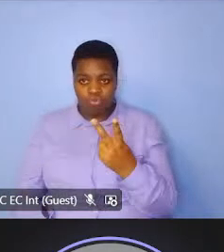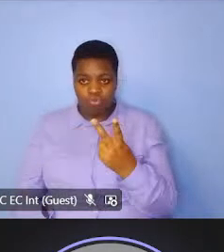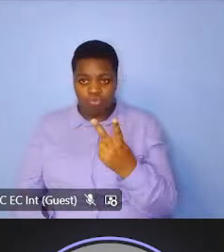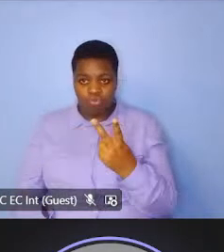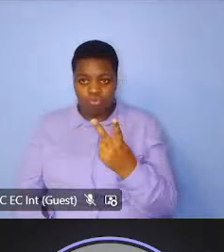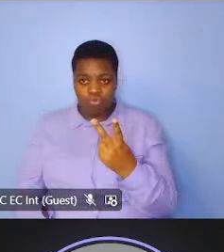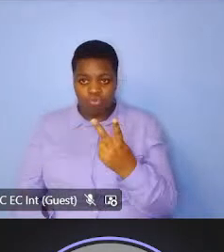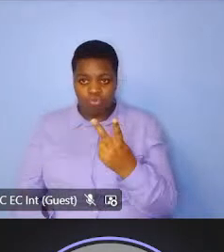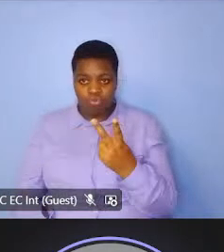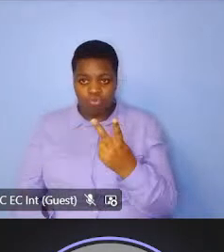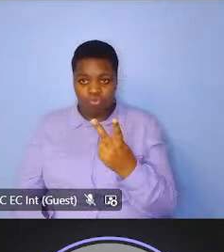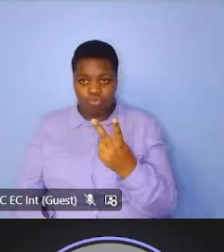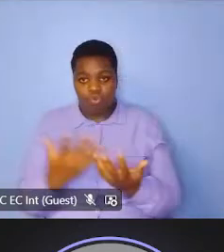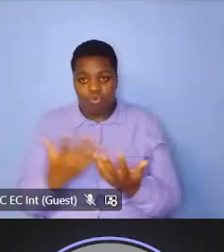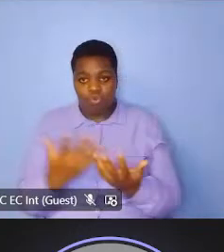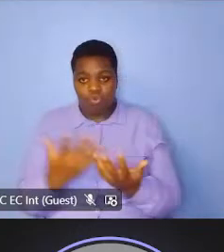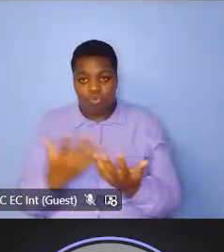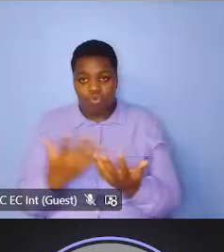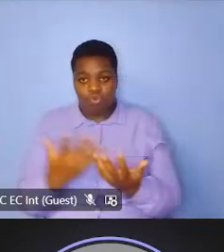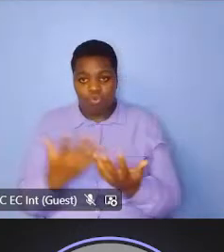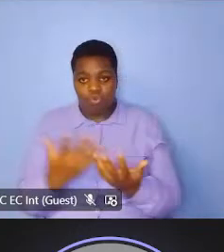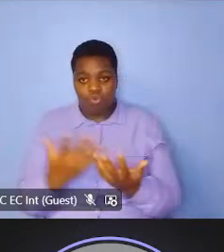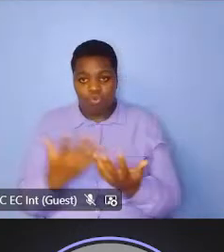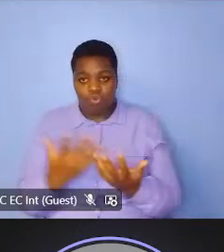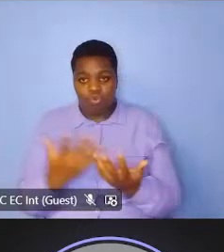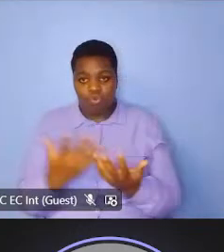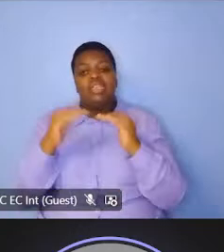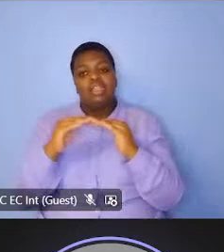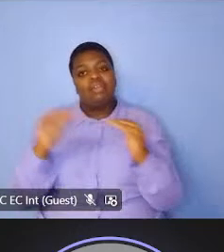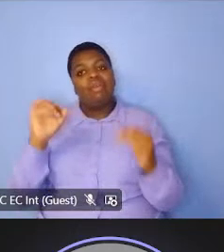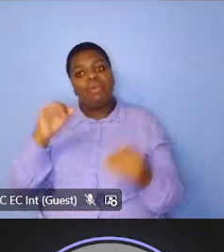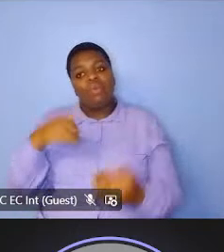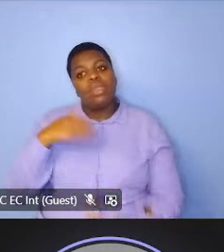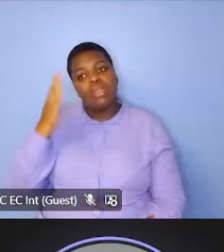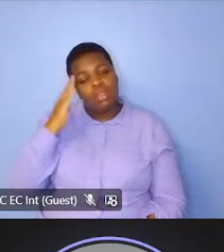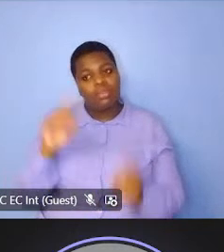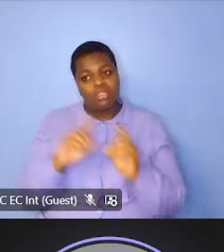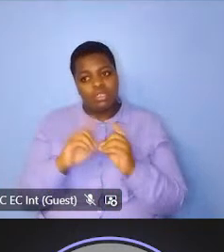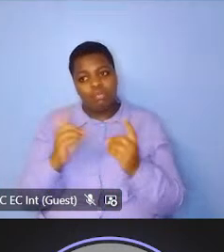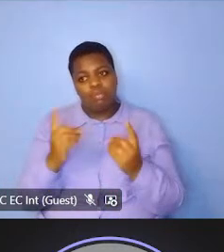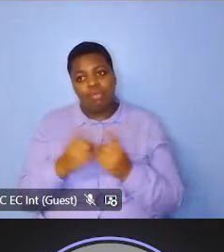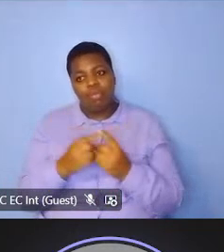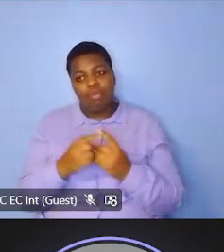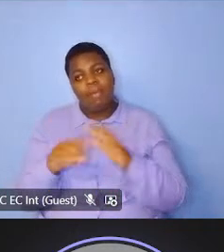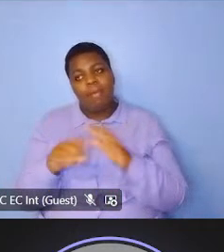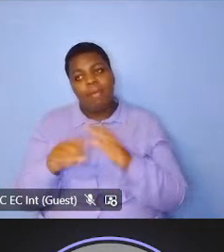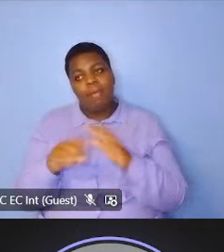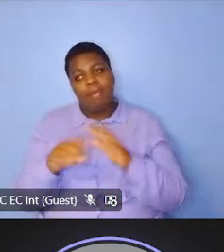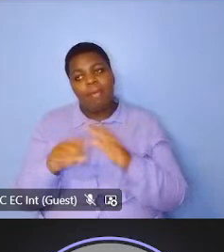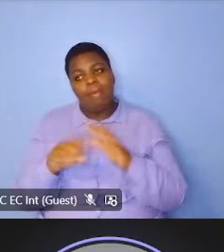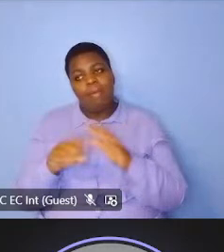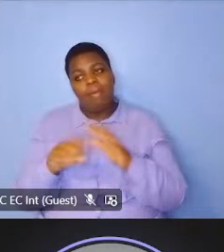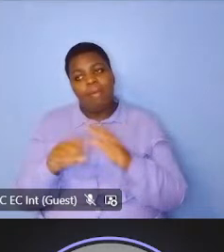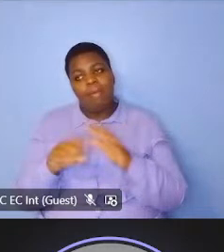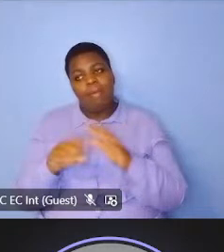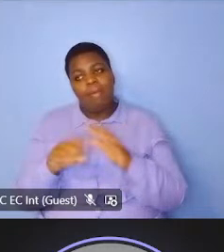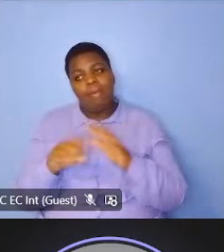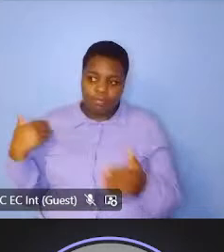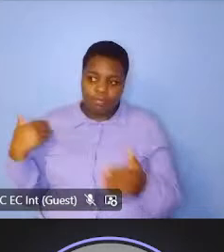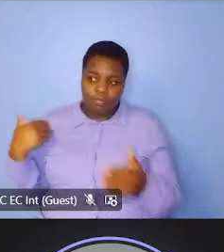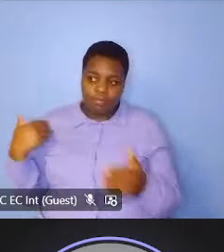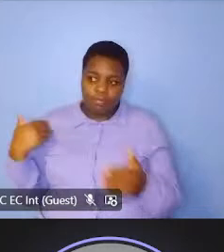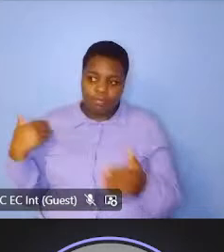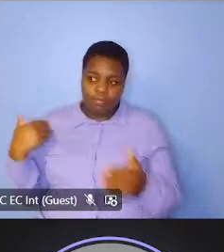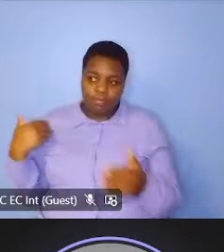to schools. On a national level, we're aware that the Department of Basic Education for some years now has been in the process